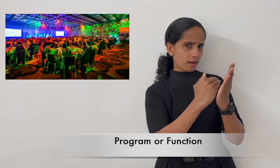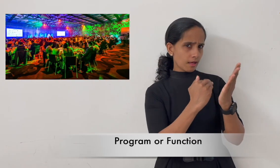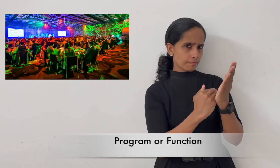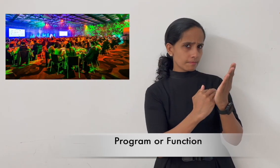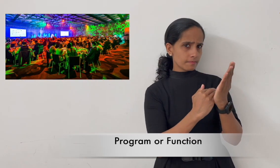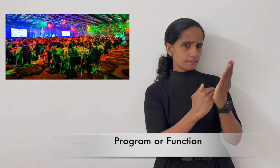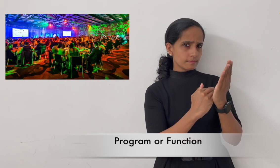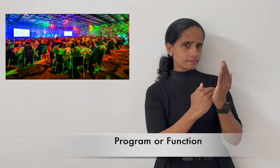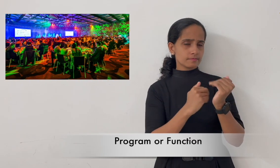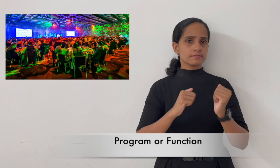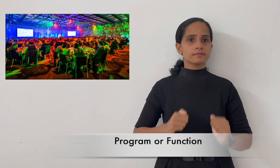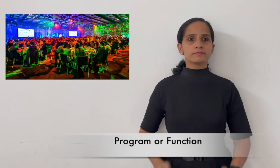Program or function.